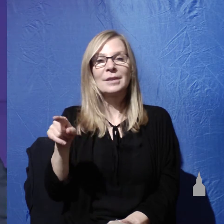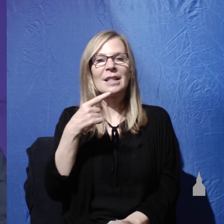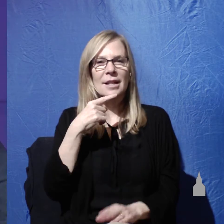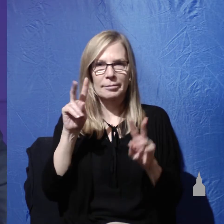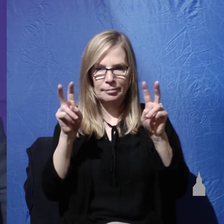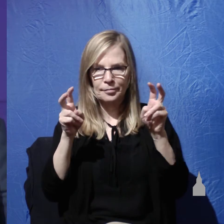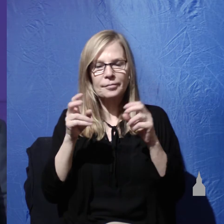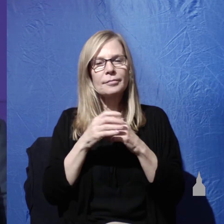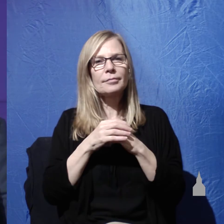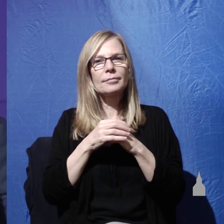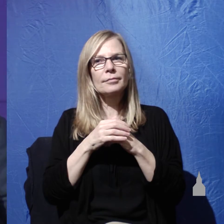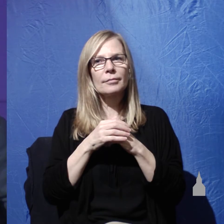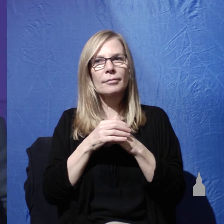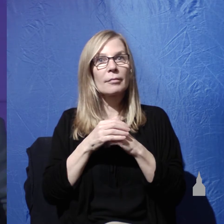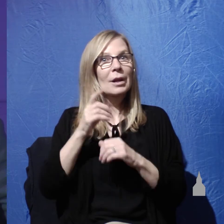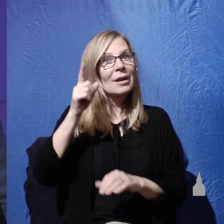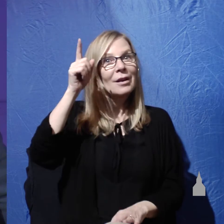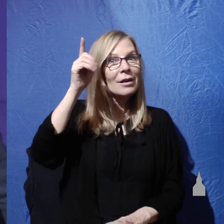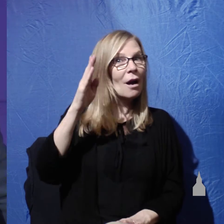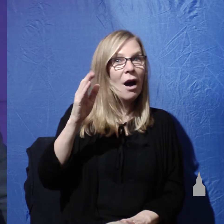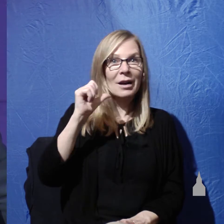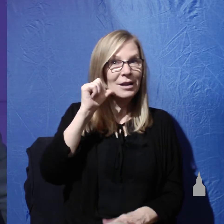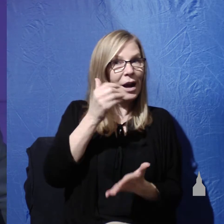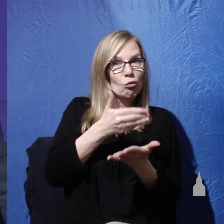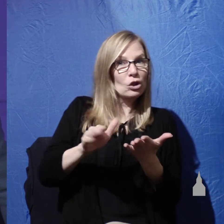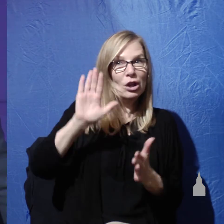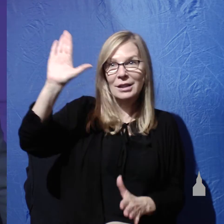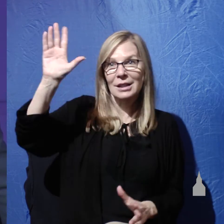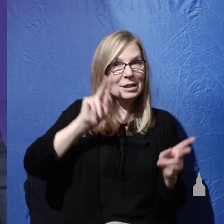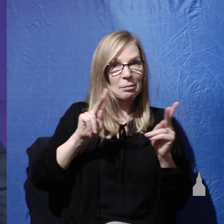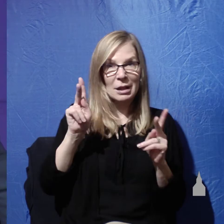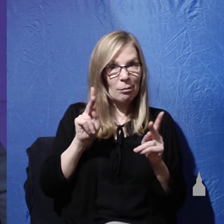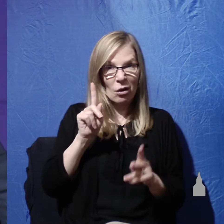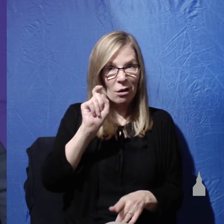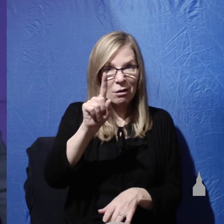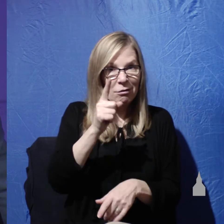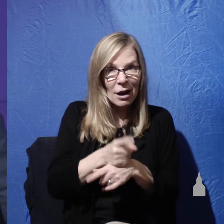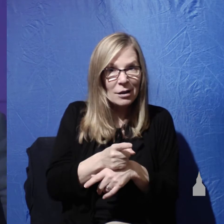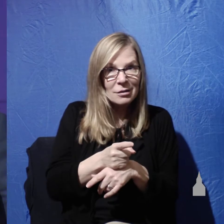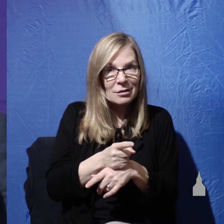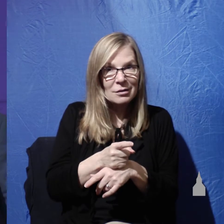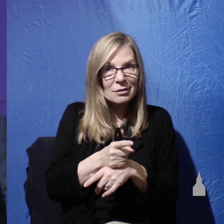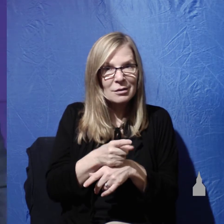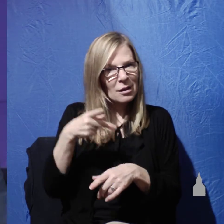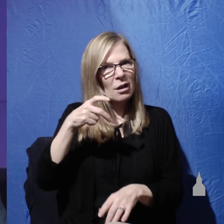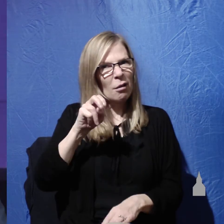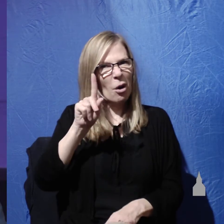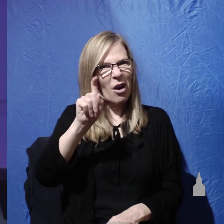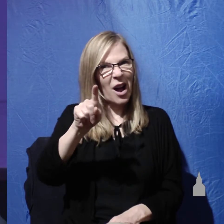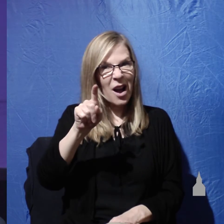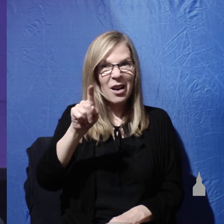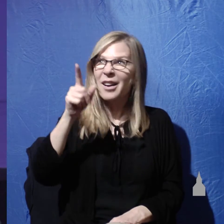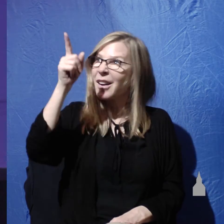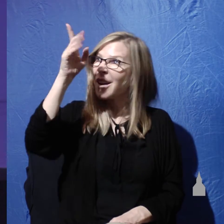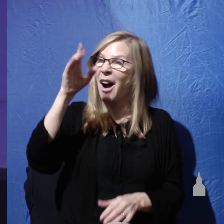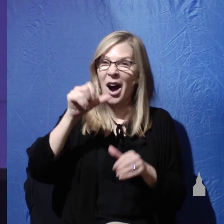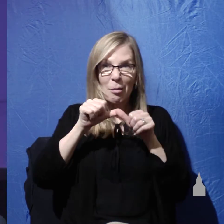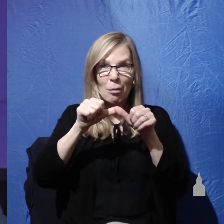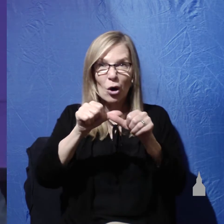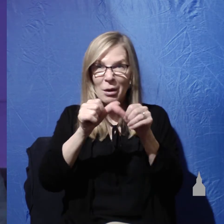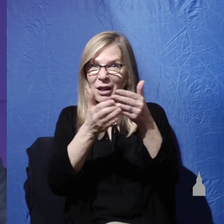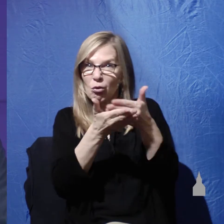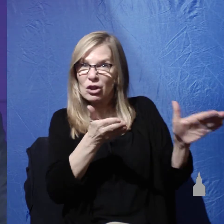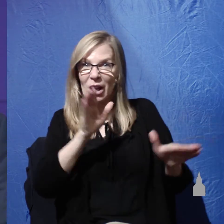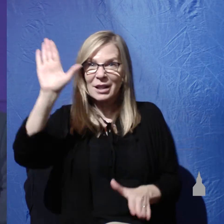then, God has not rejected his people, has he? Paul asked that very question. Has he permanently rejected his